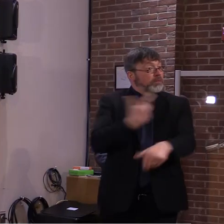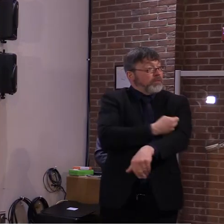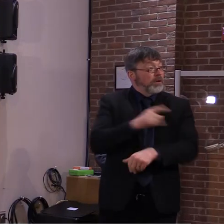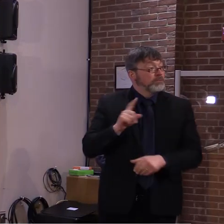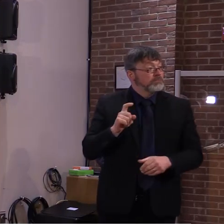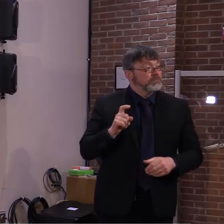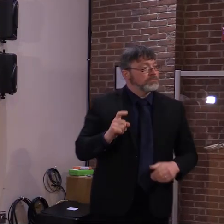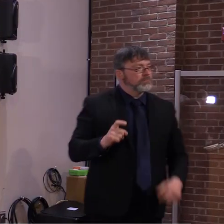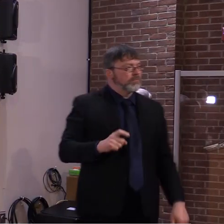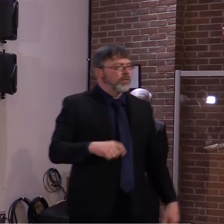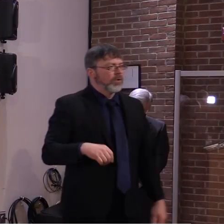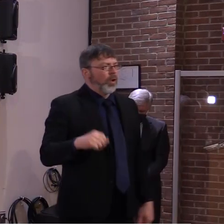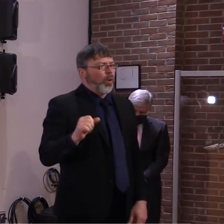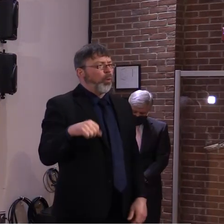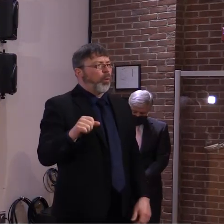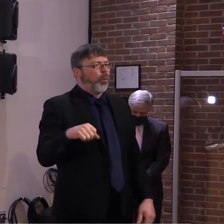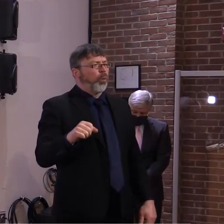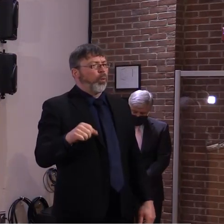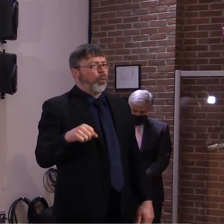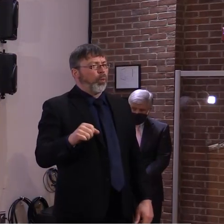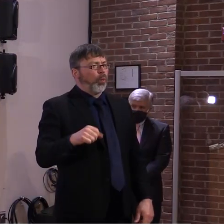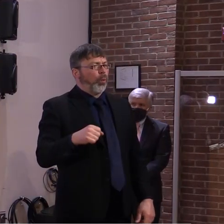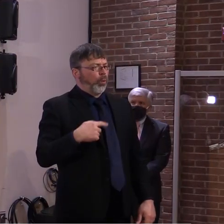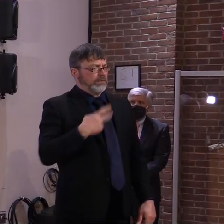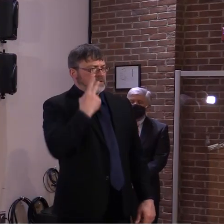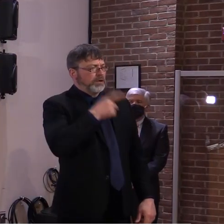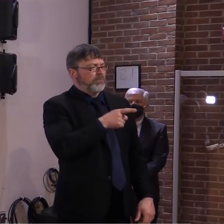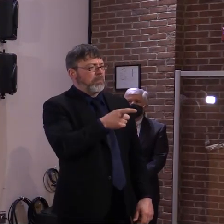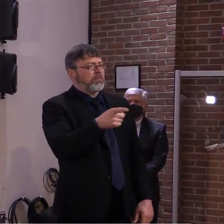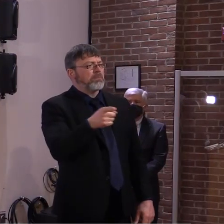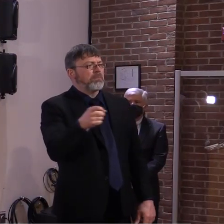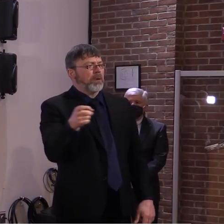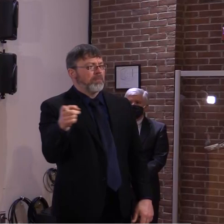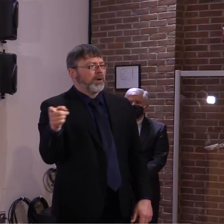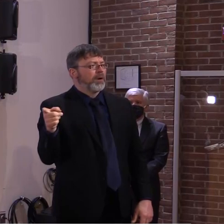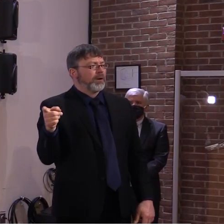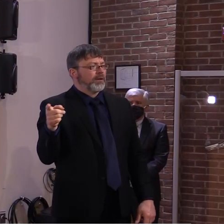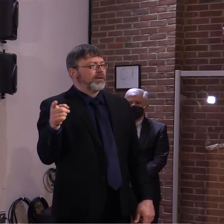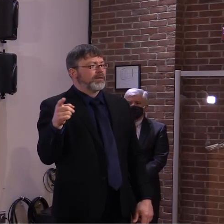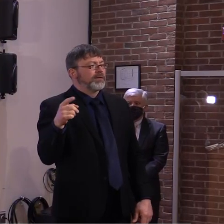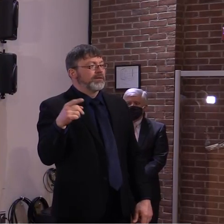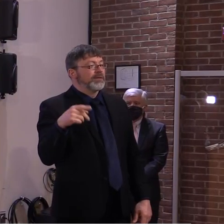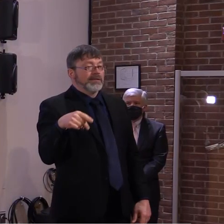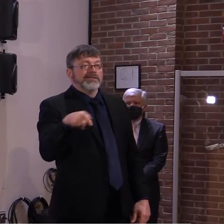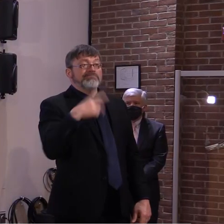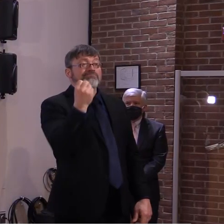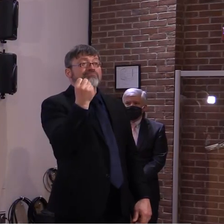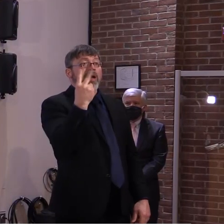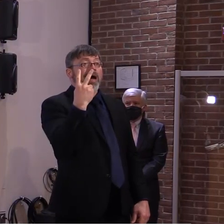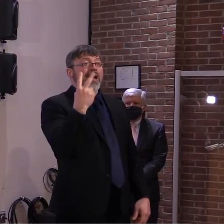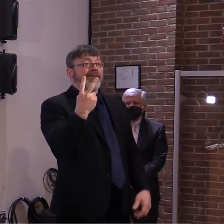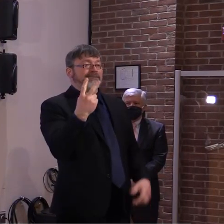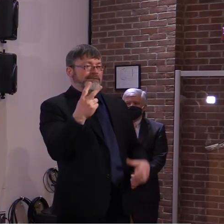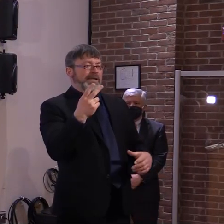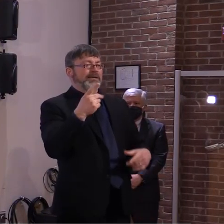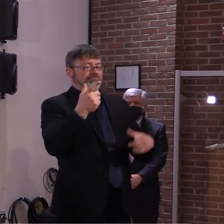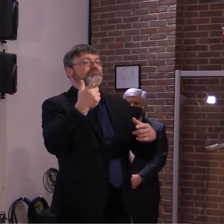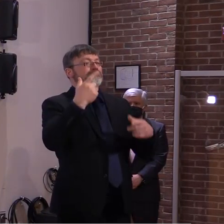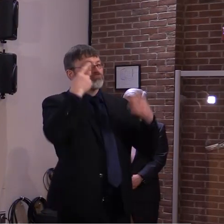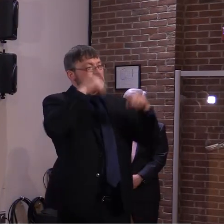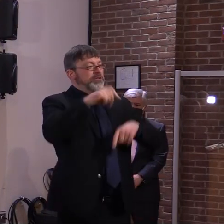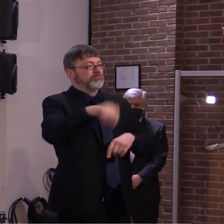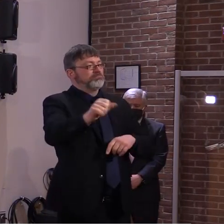subsequently did get vaccinated. We thought that was great. Okay. Thank you very much. You know, we thought that was great, but